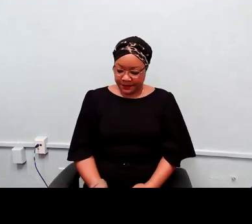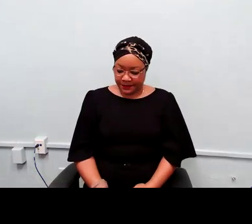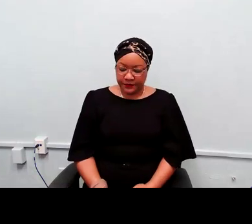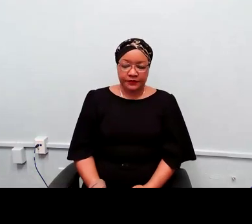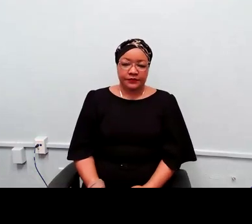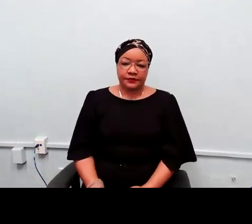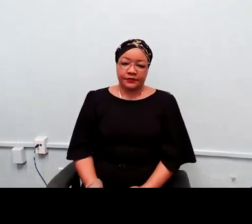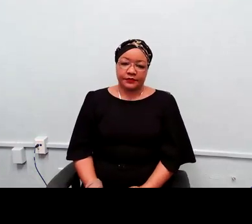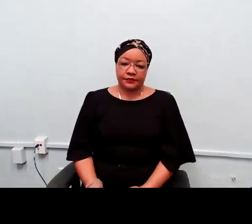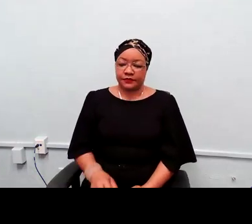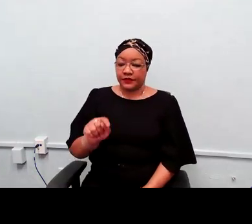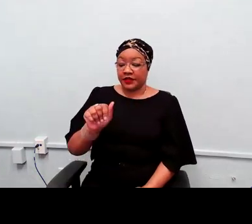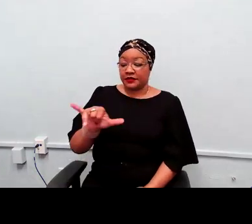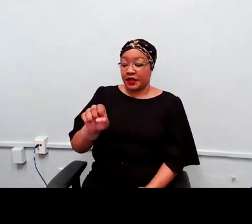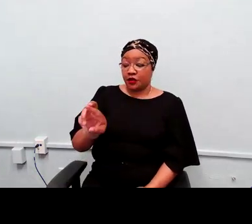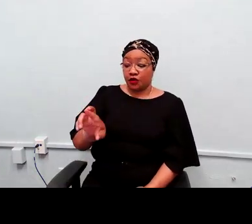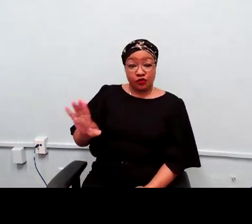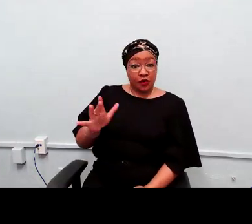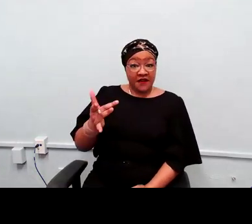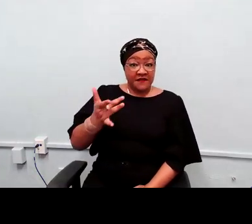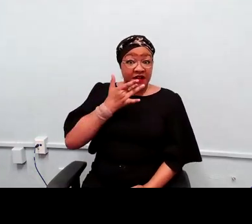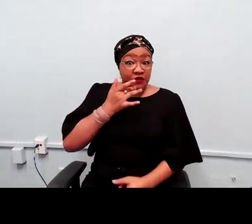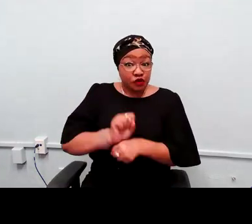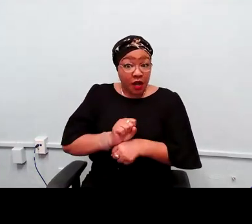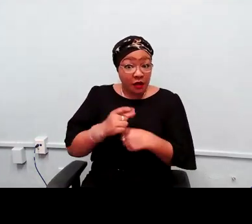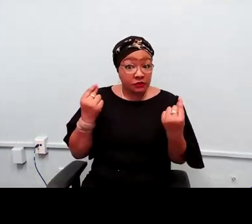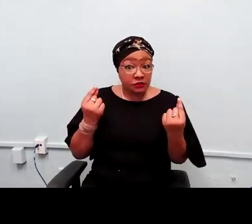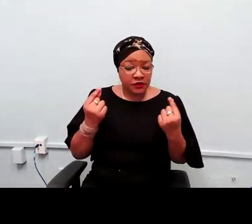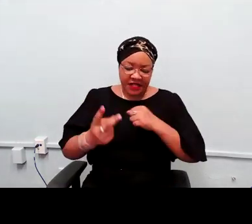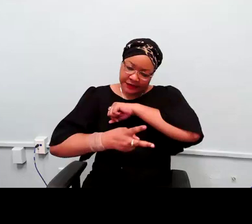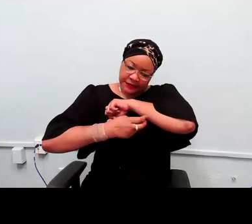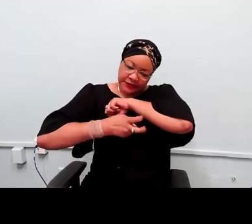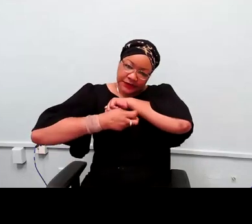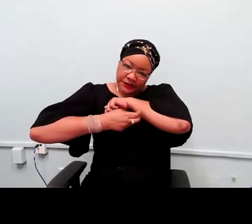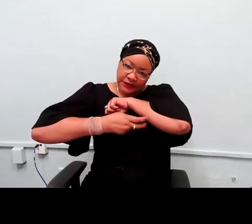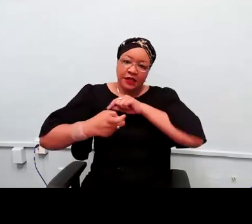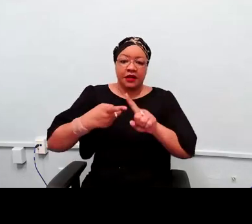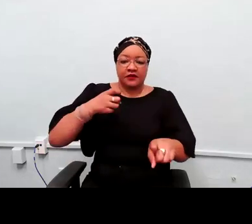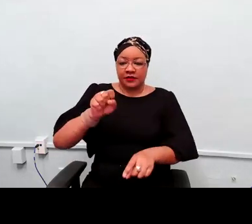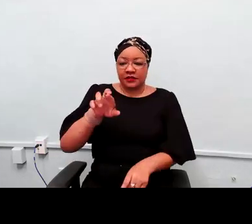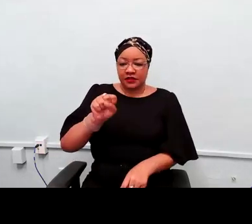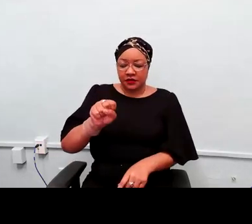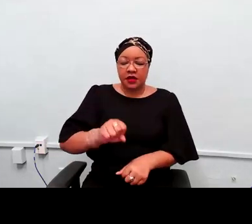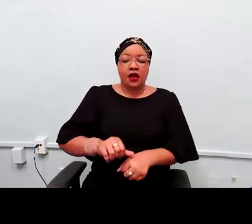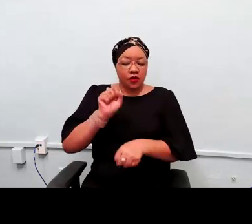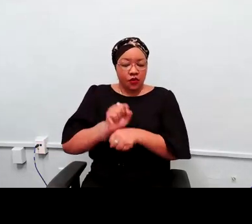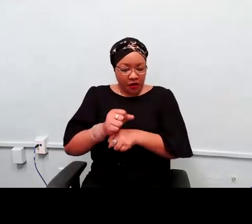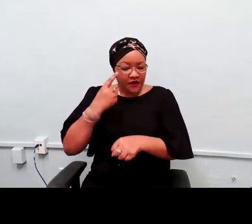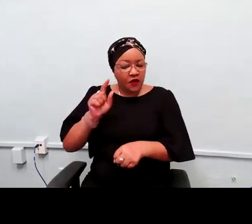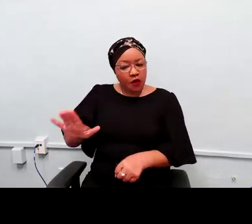Taylor's favorite job was stealing from Sears, working for her best friend Mario's uncle